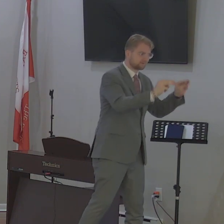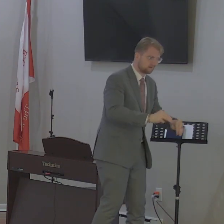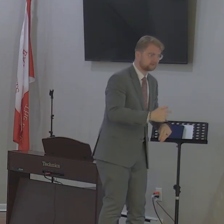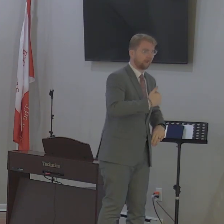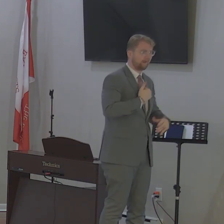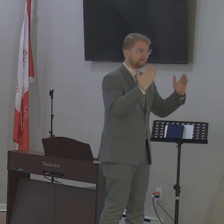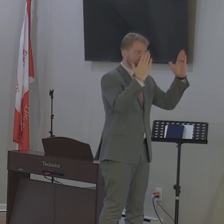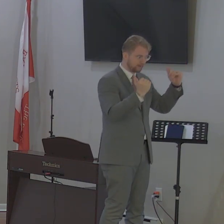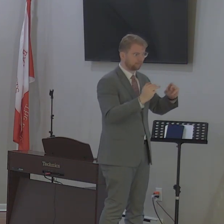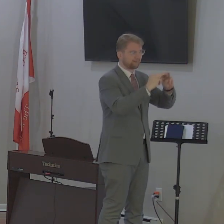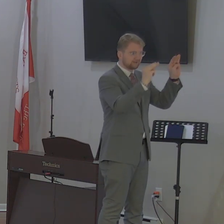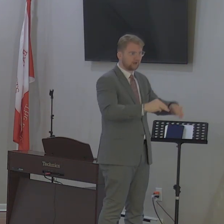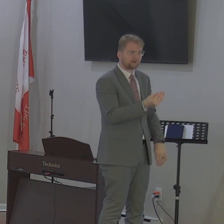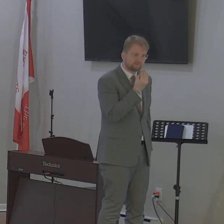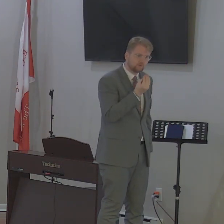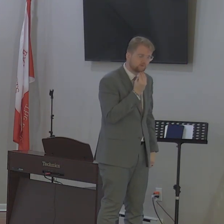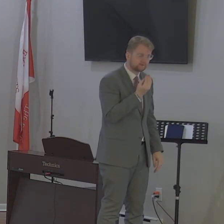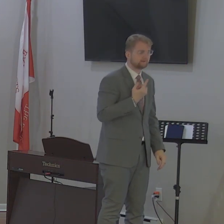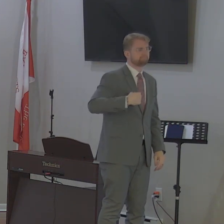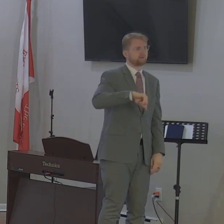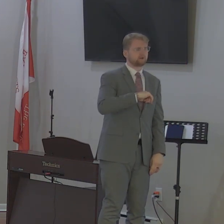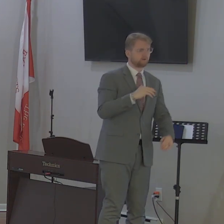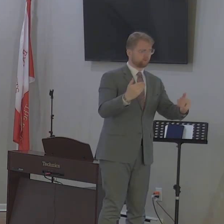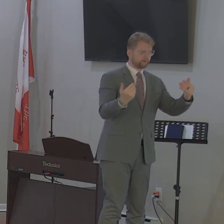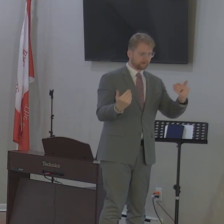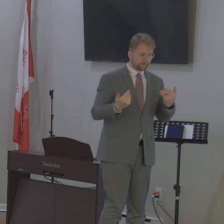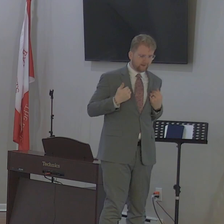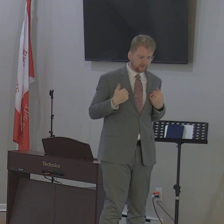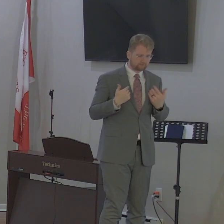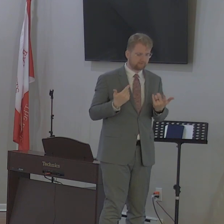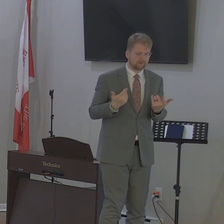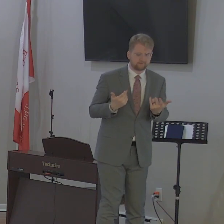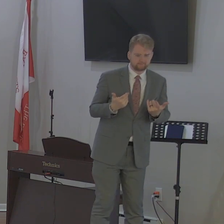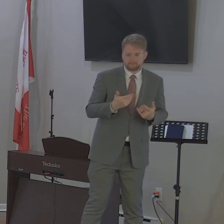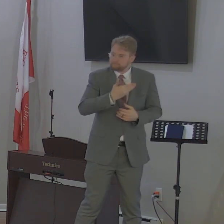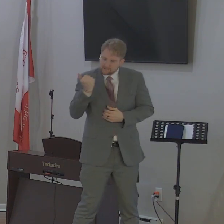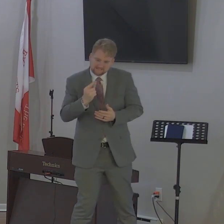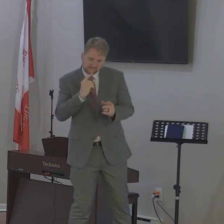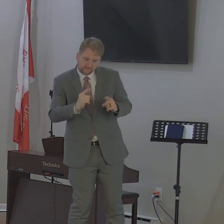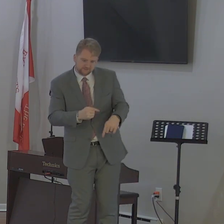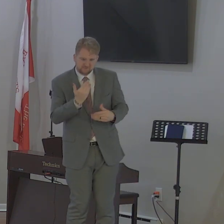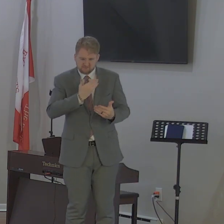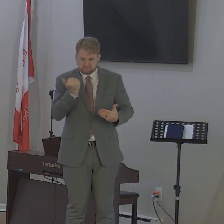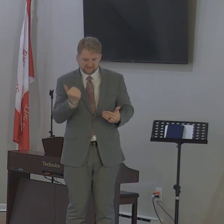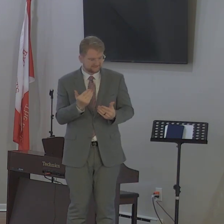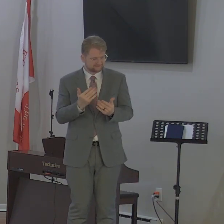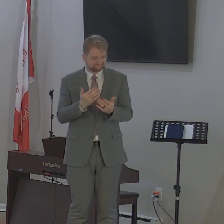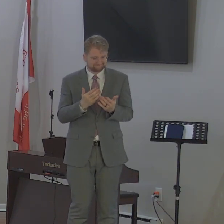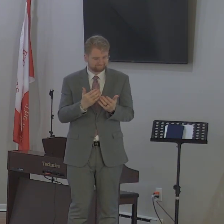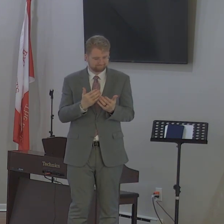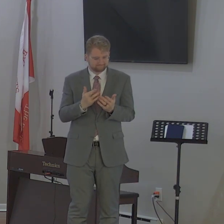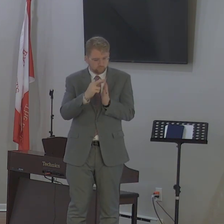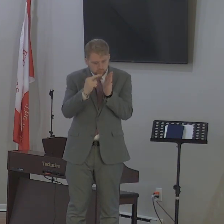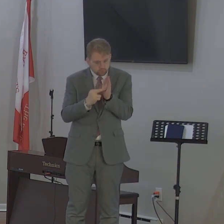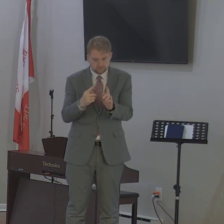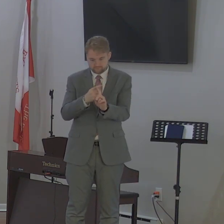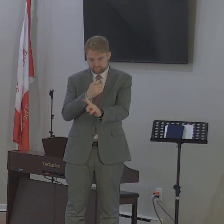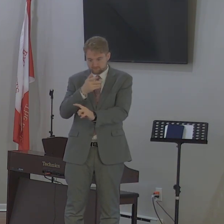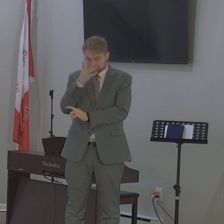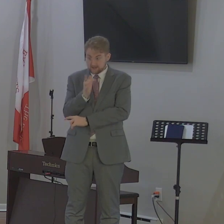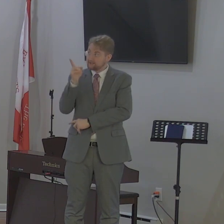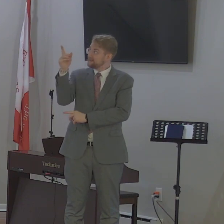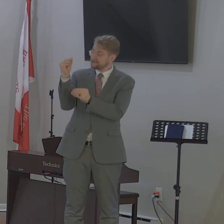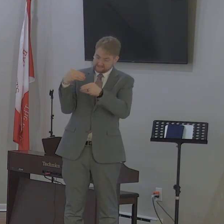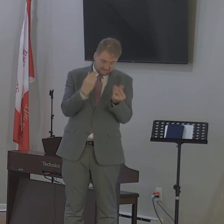the greatest blessing, the greatest answers from God, his book, his word, his Bible is given to us so that we can live a blessed life. And all of a sudden,